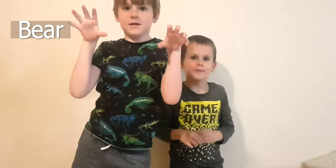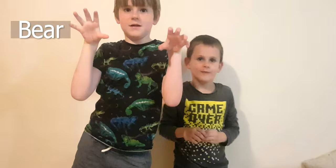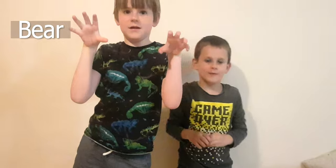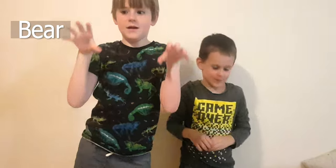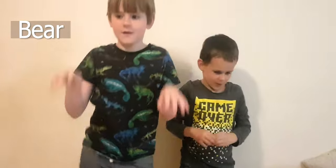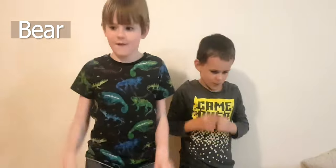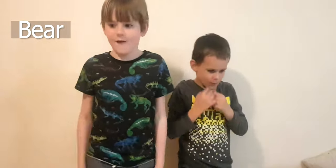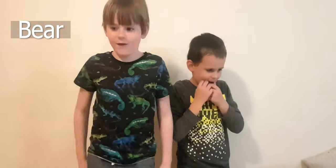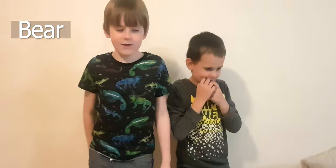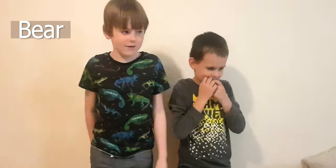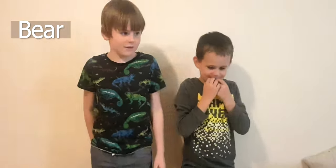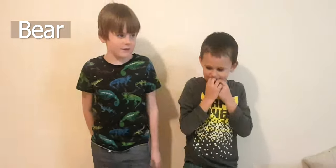Bear.